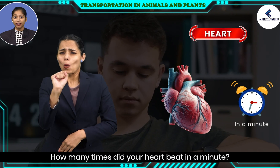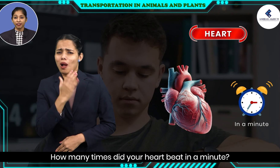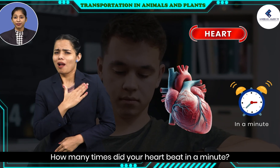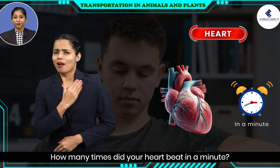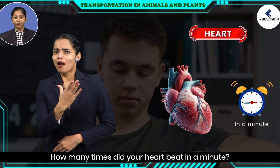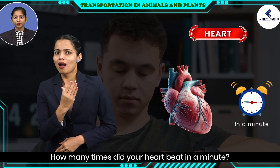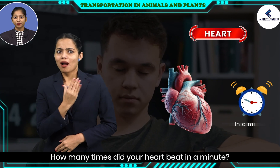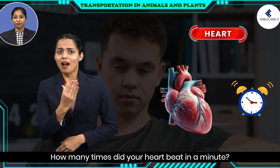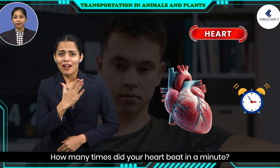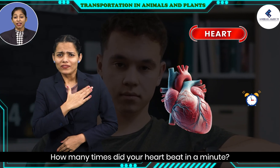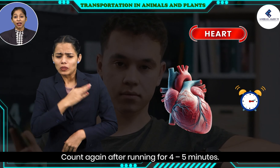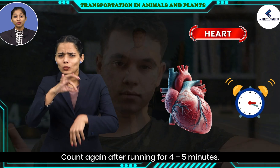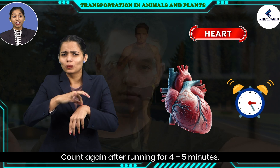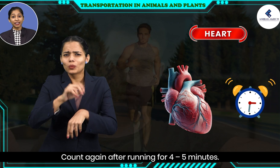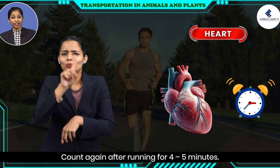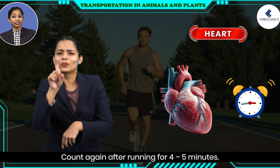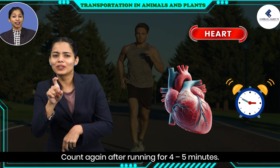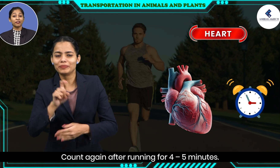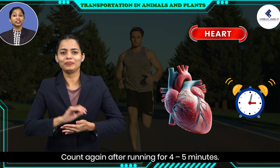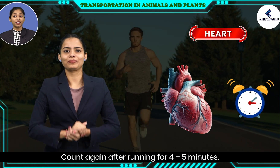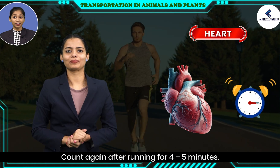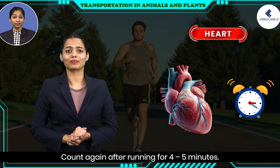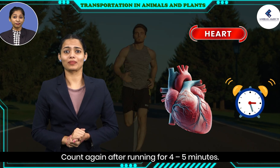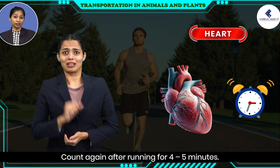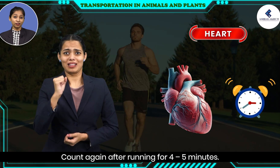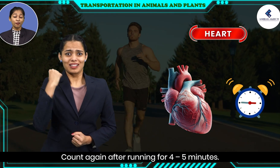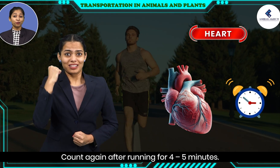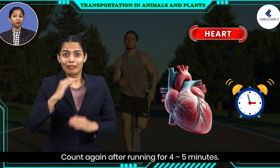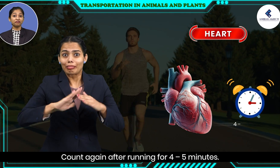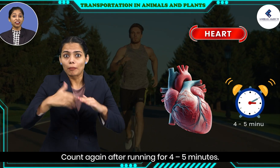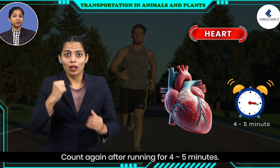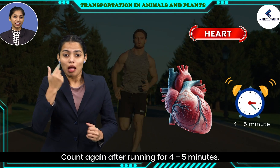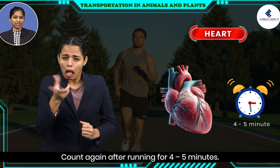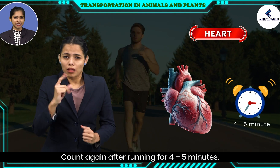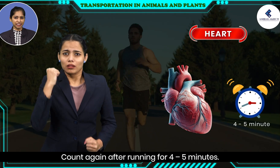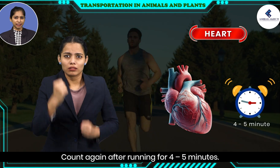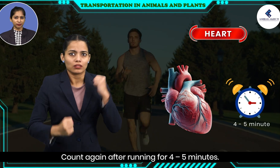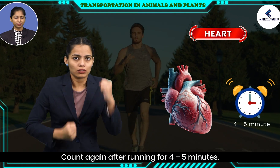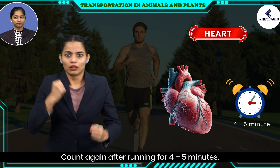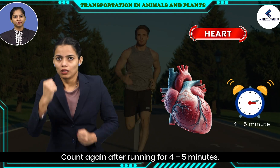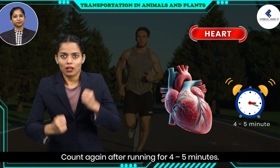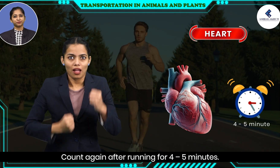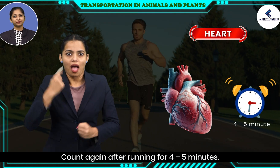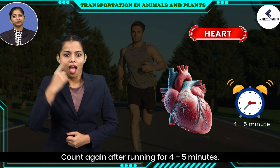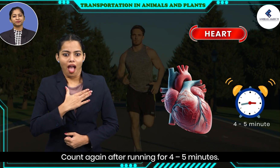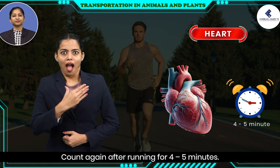in a minute? Count again after running for 4 to 5 minutes.